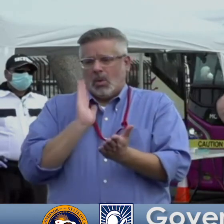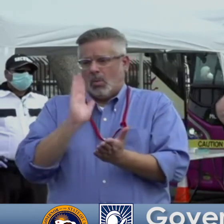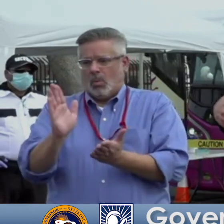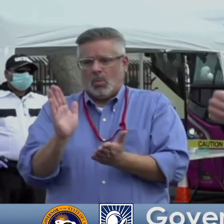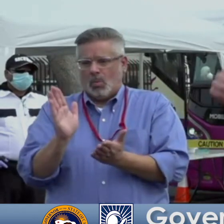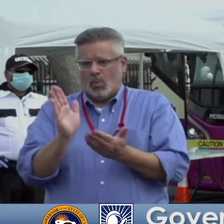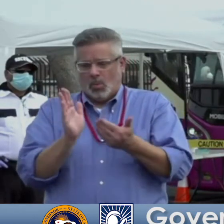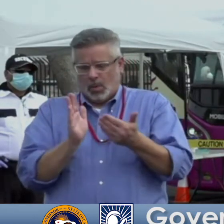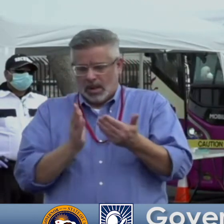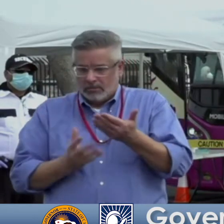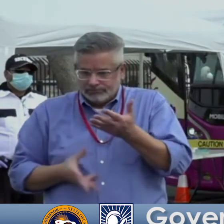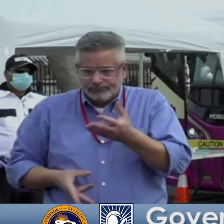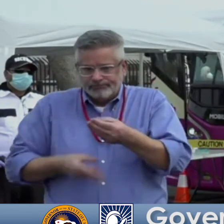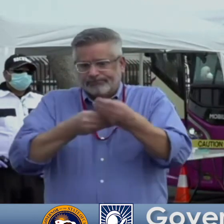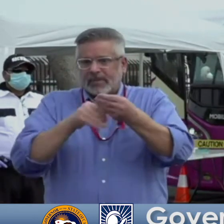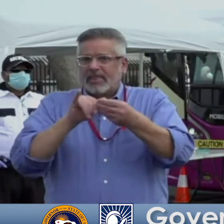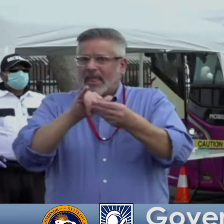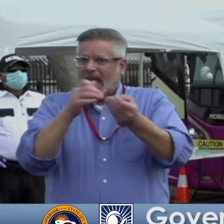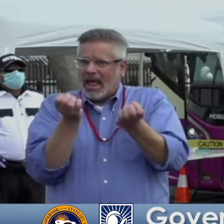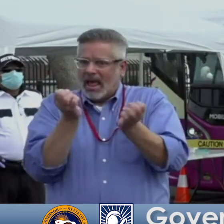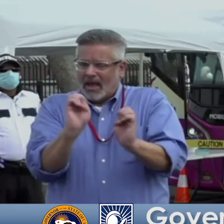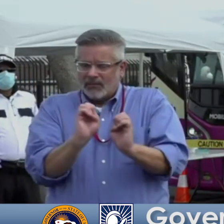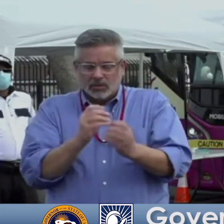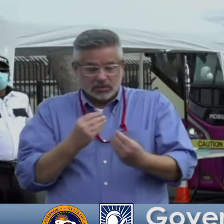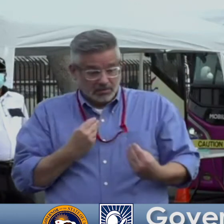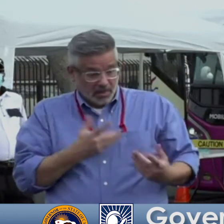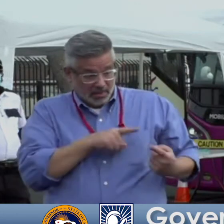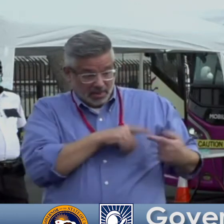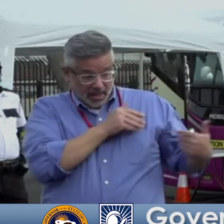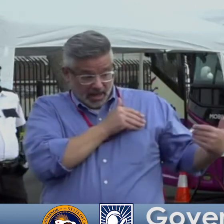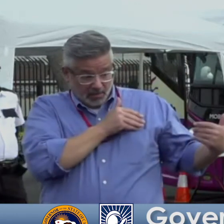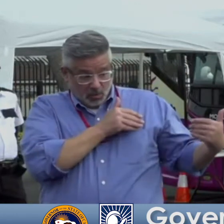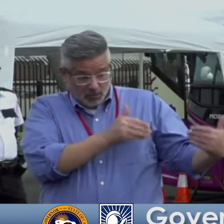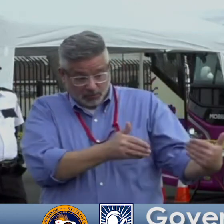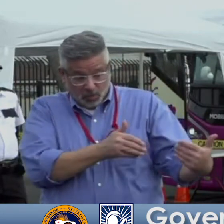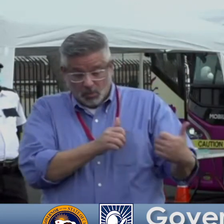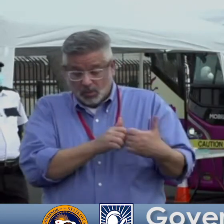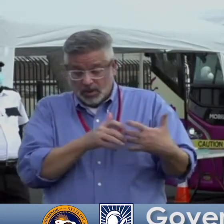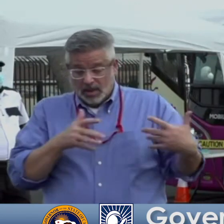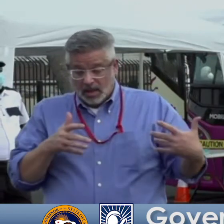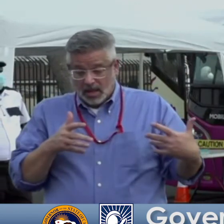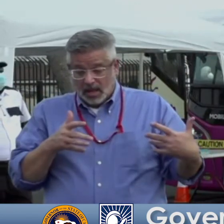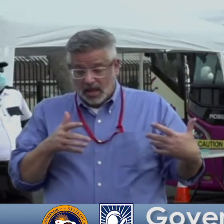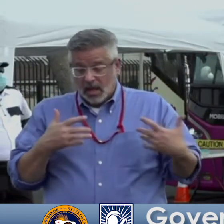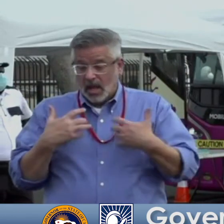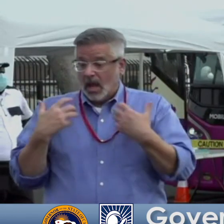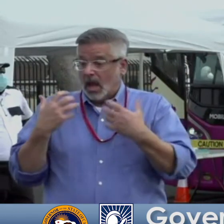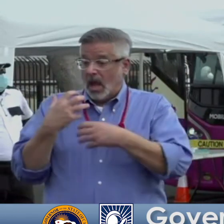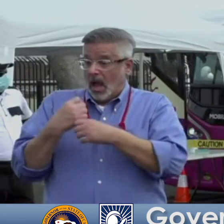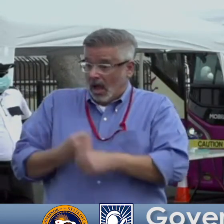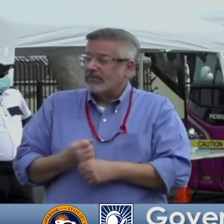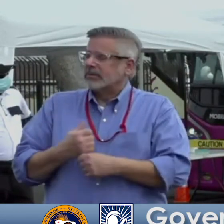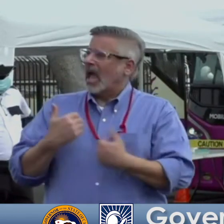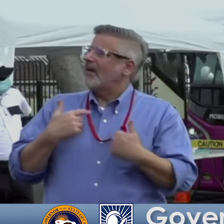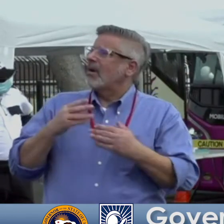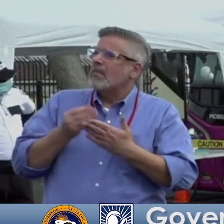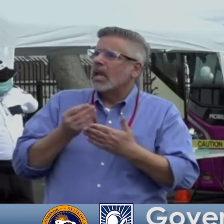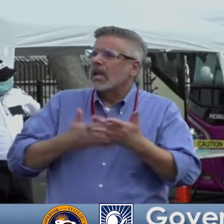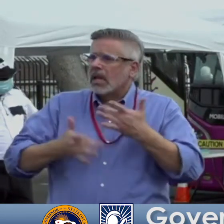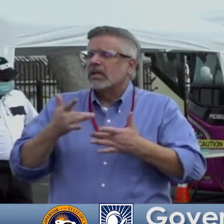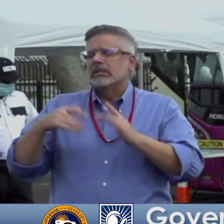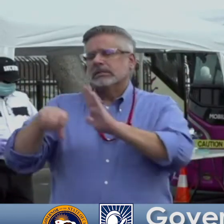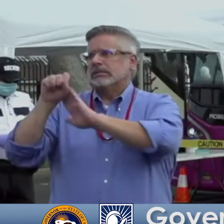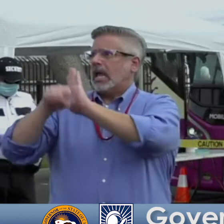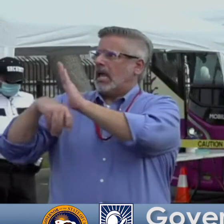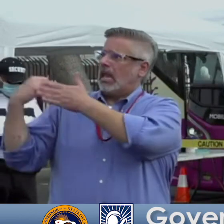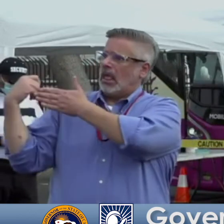advance those efforts, supply more confidence that when they move forward without confidence that they have the resources, that the state will be there